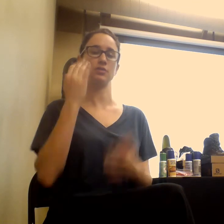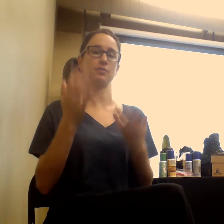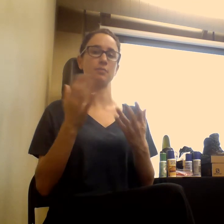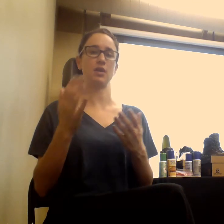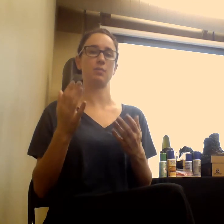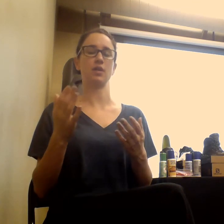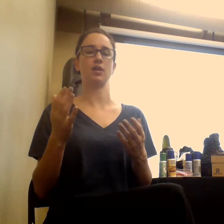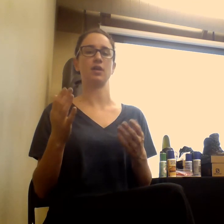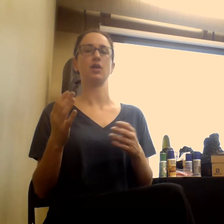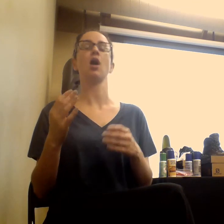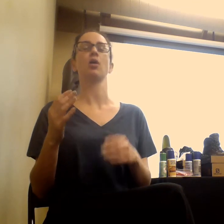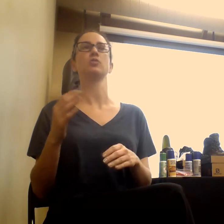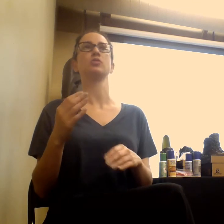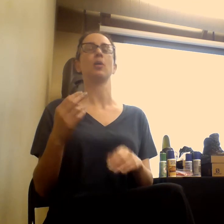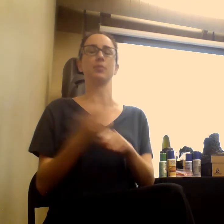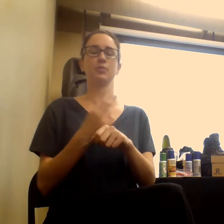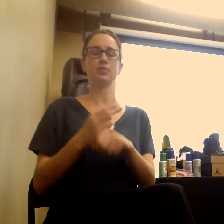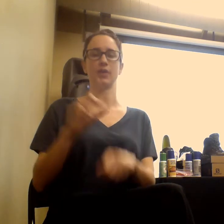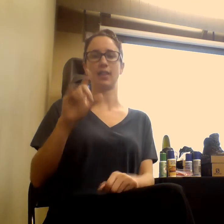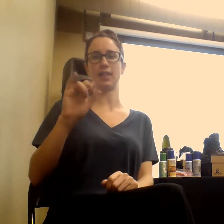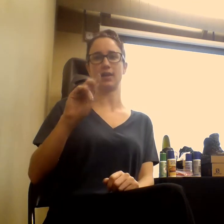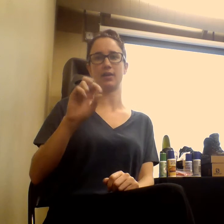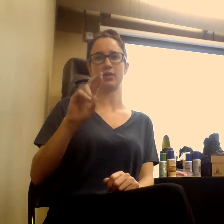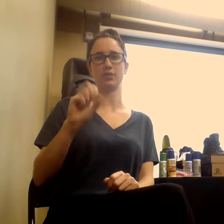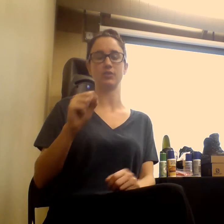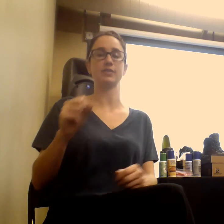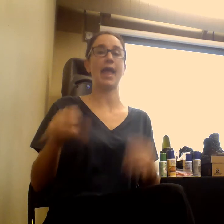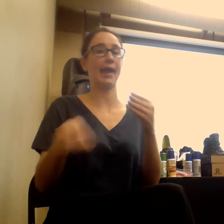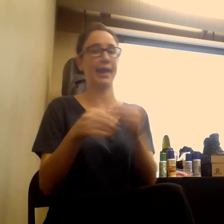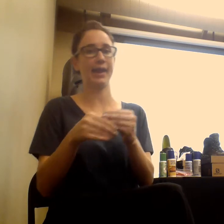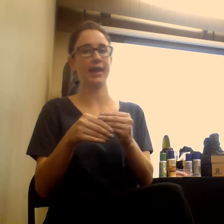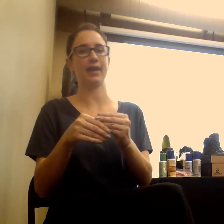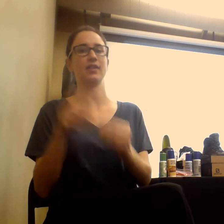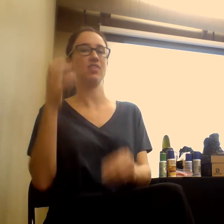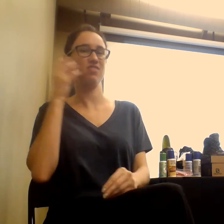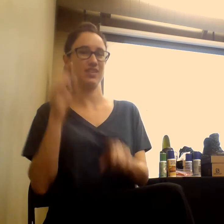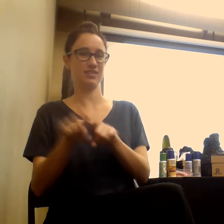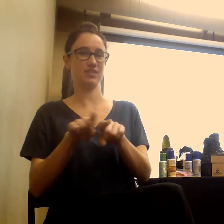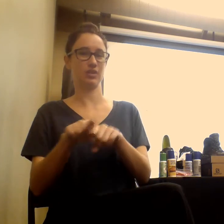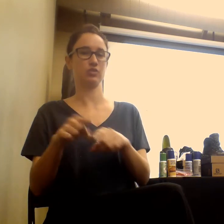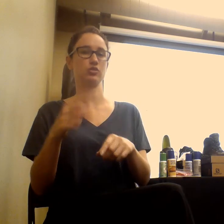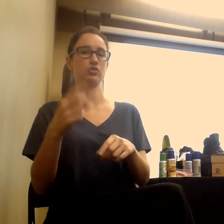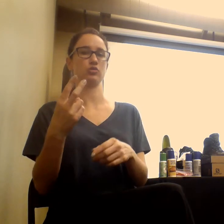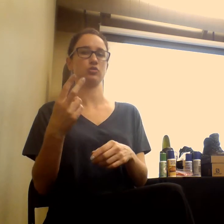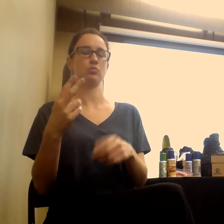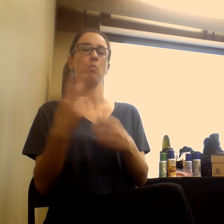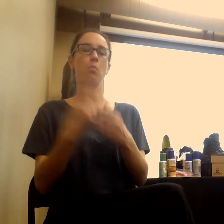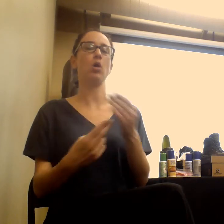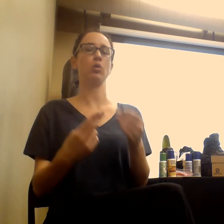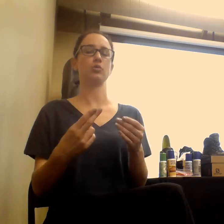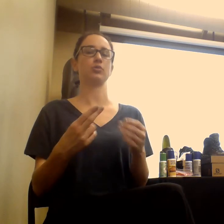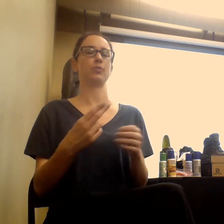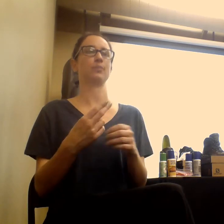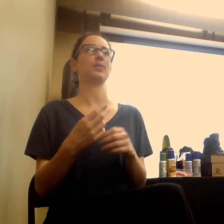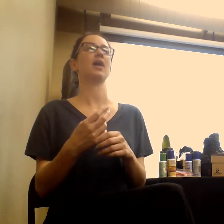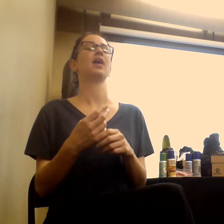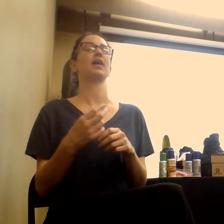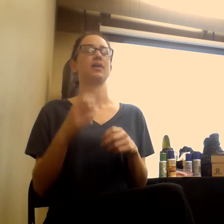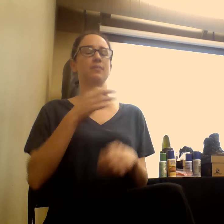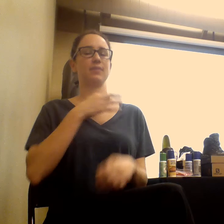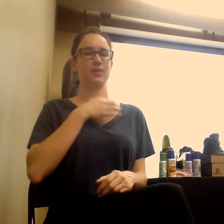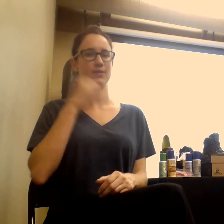Yeah, absolutely, could have been. Let's see if we got, okay, so this is what you look for when you're testing